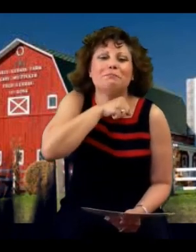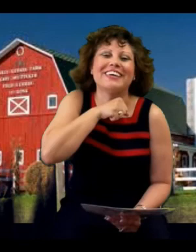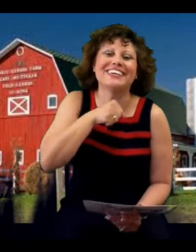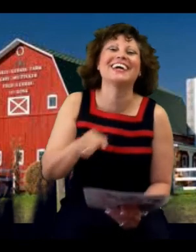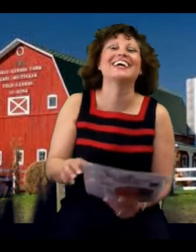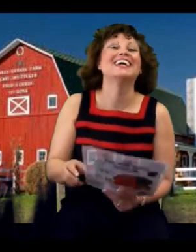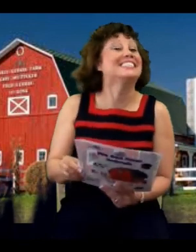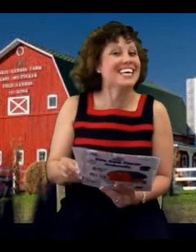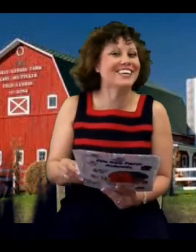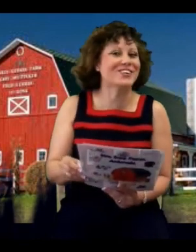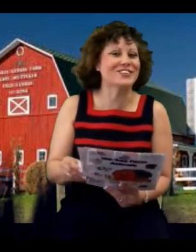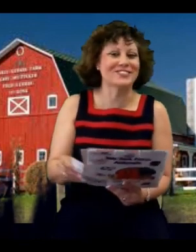pig, cerdo.